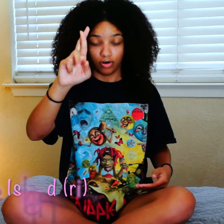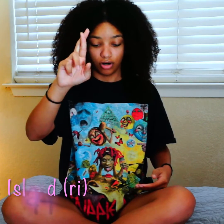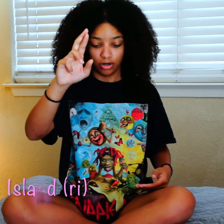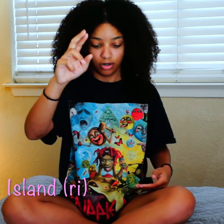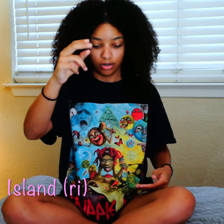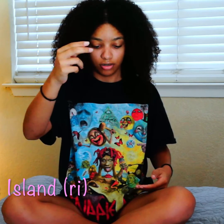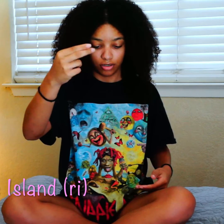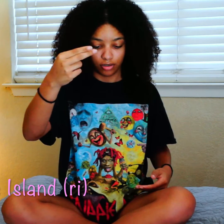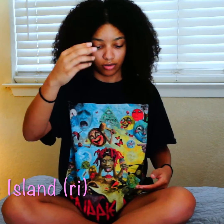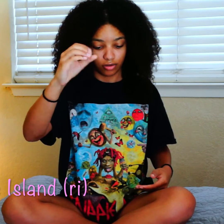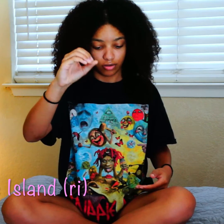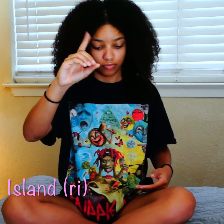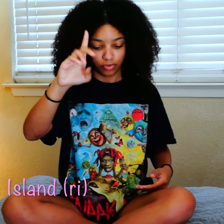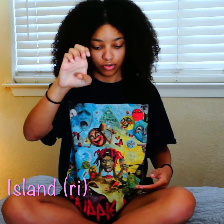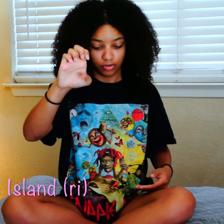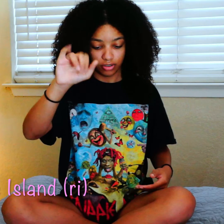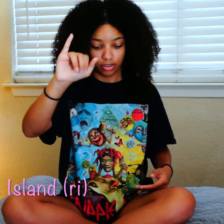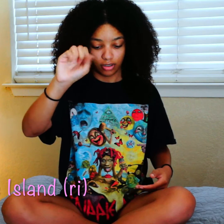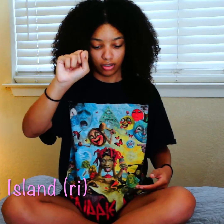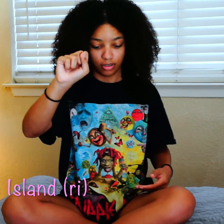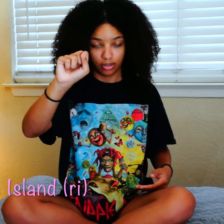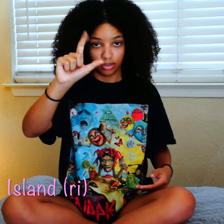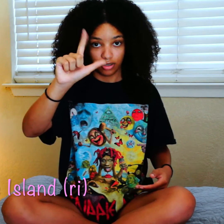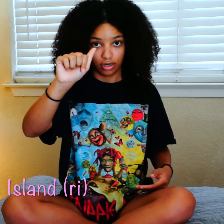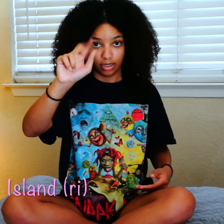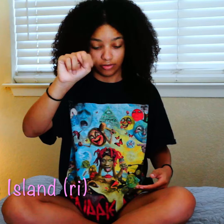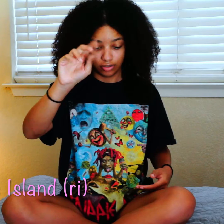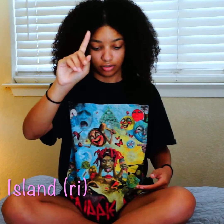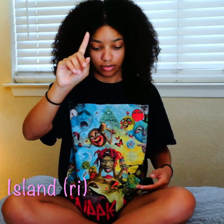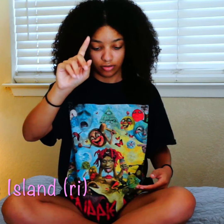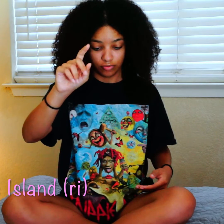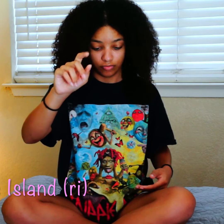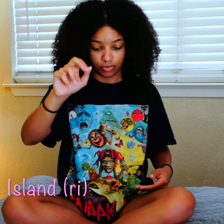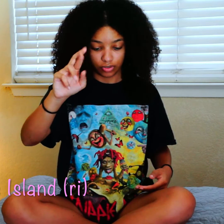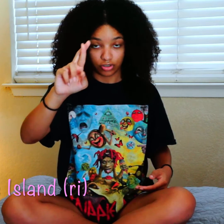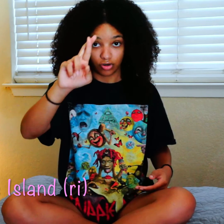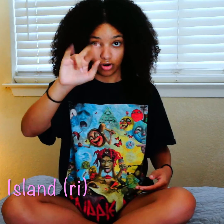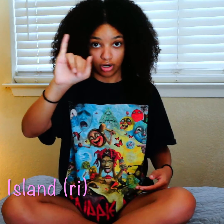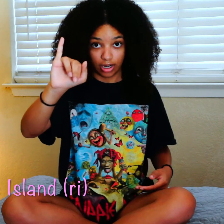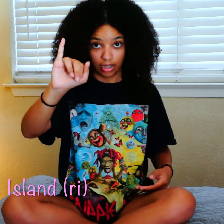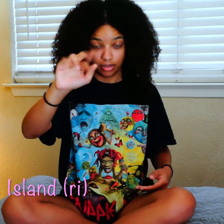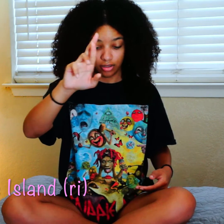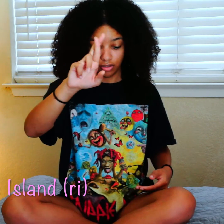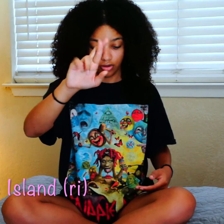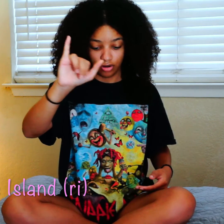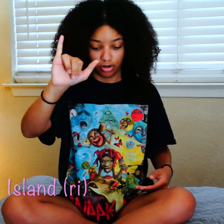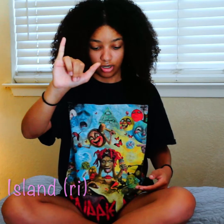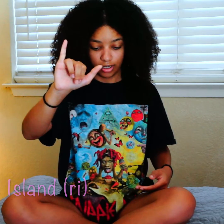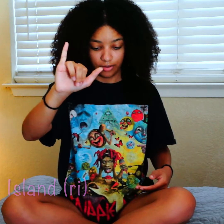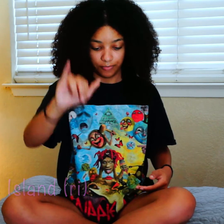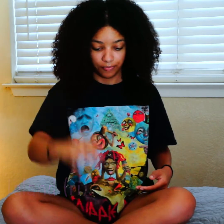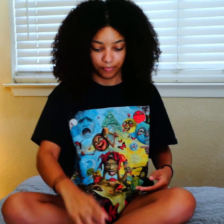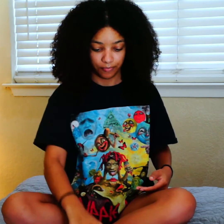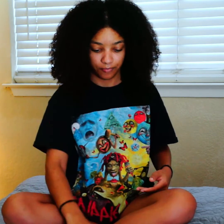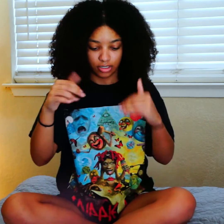R. Rhode Island, which is just R-I. R-I. Next we